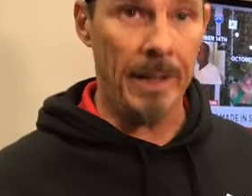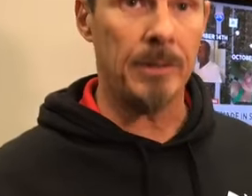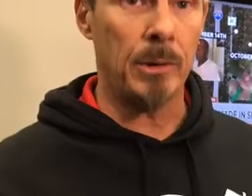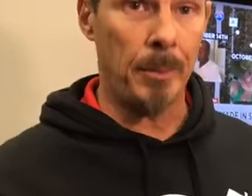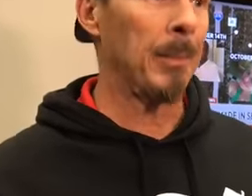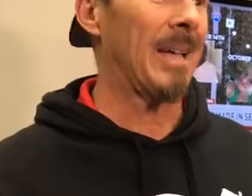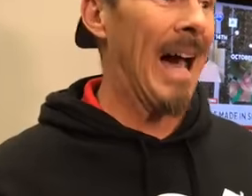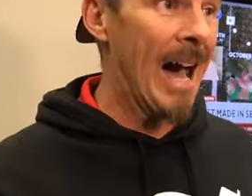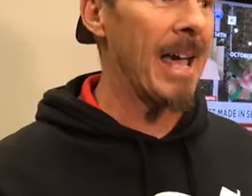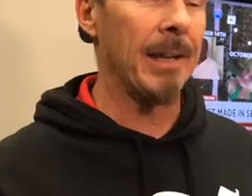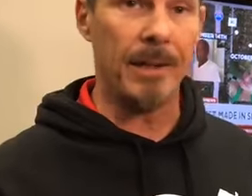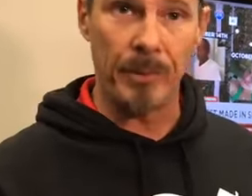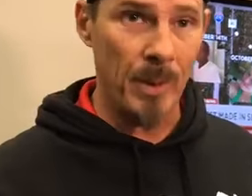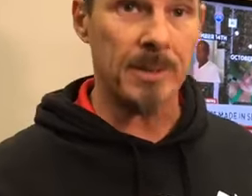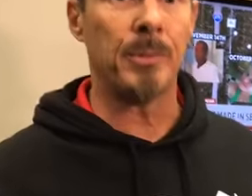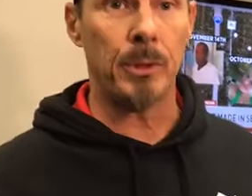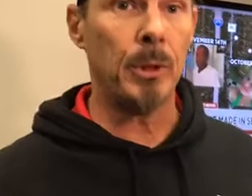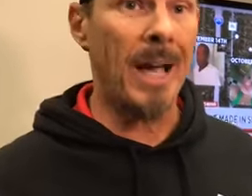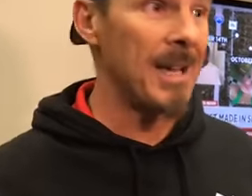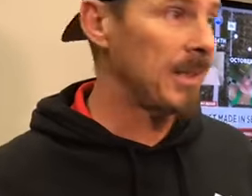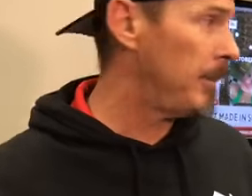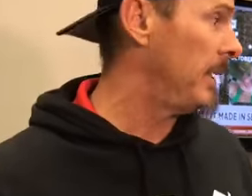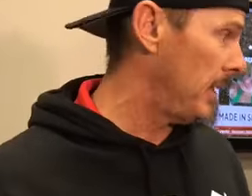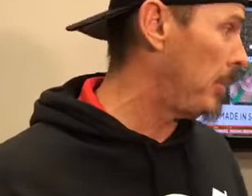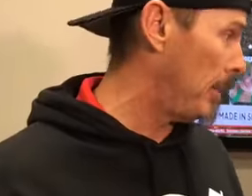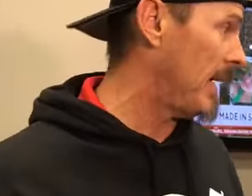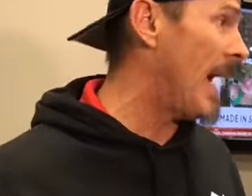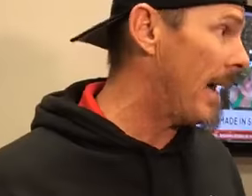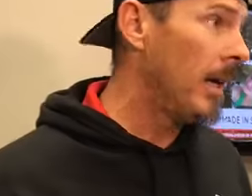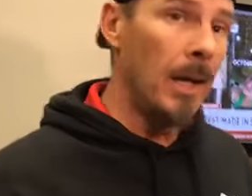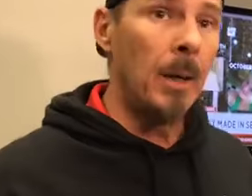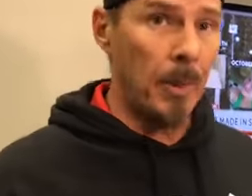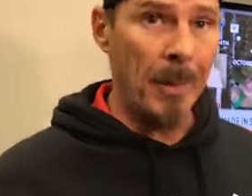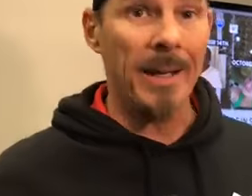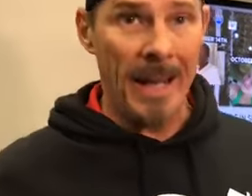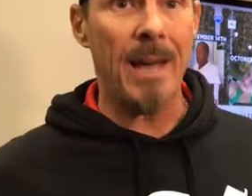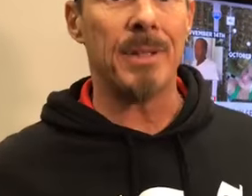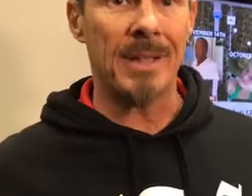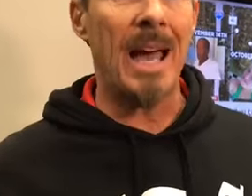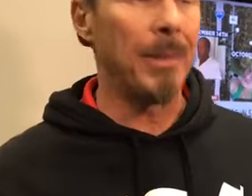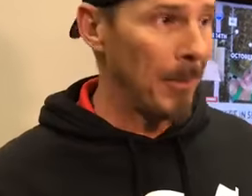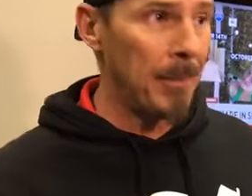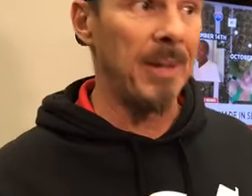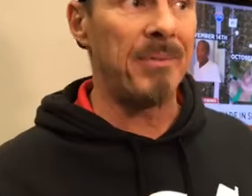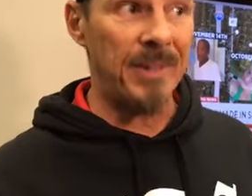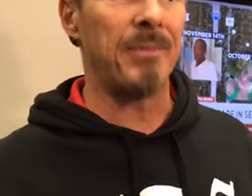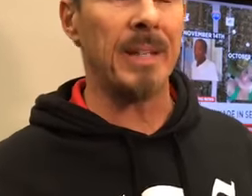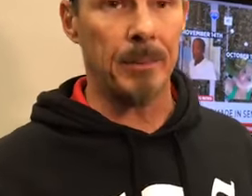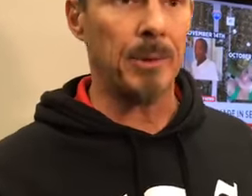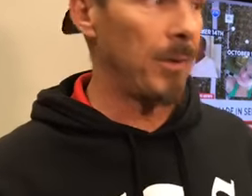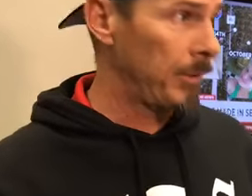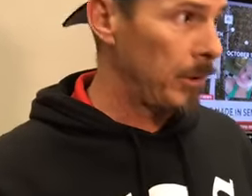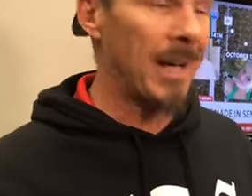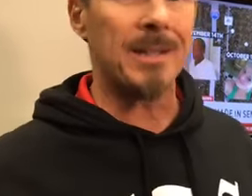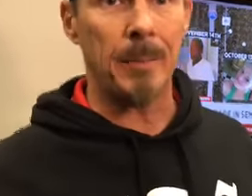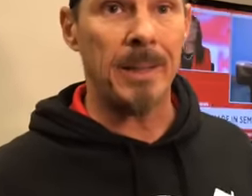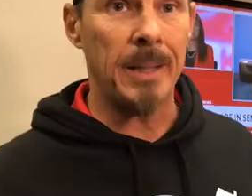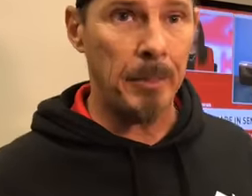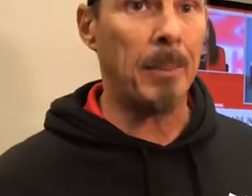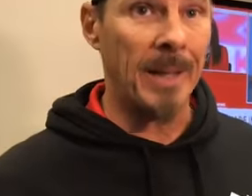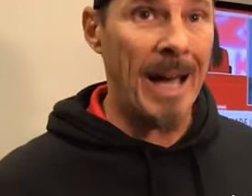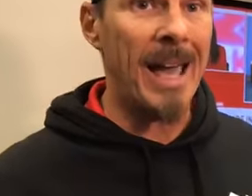out into the public eye. And if it wasn't for you guys keeping it in the public eye, we might not have this guy. There might be a 5th victim. So for you guys